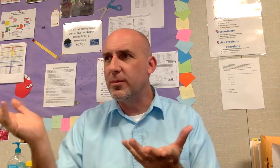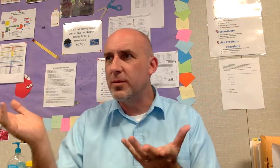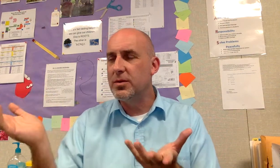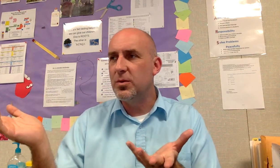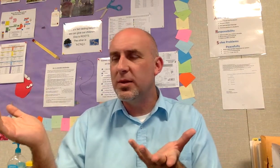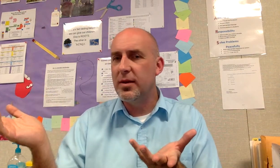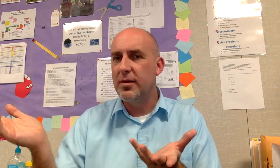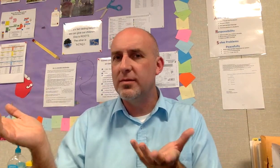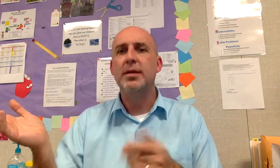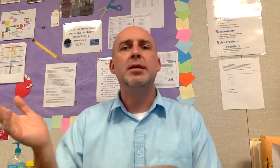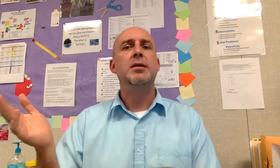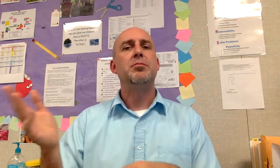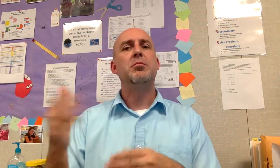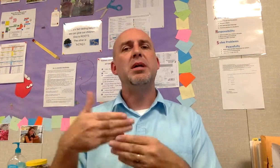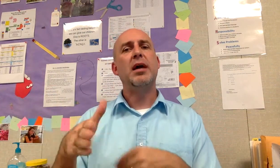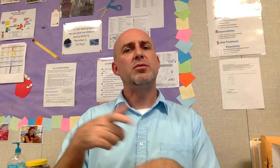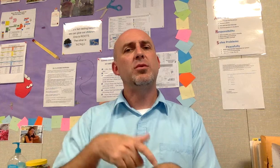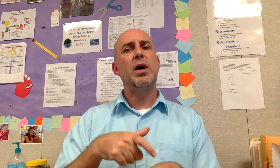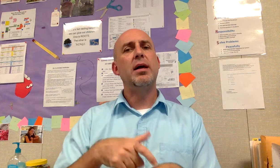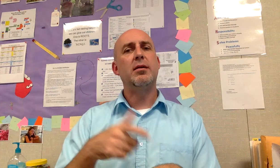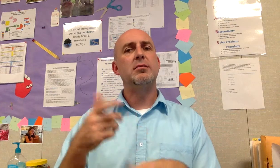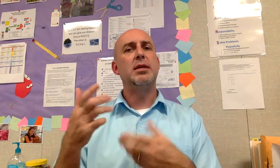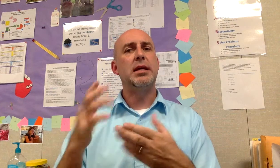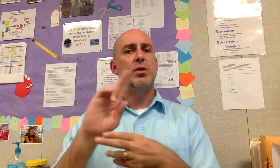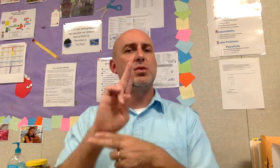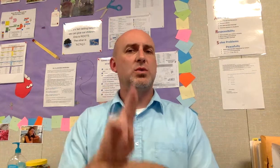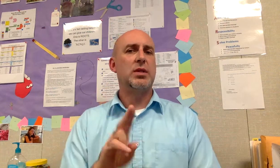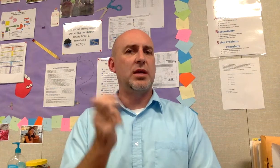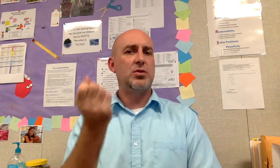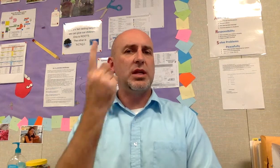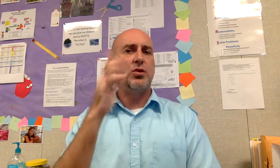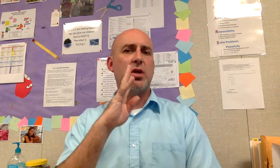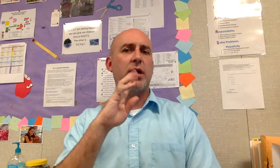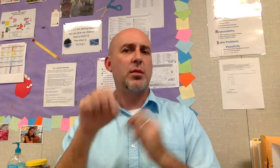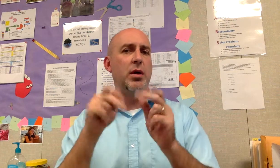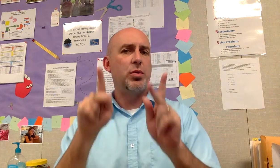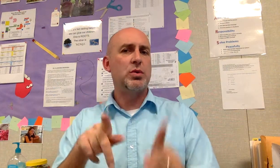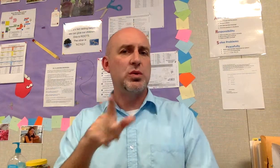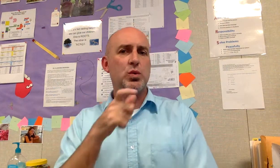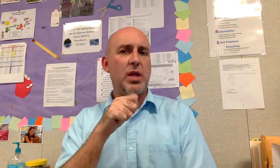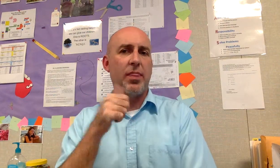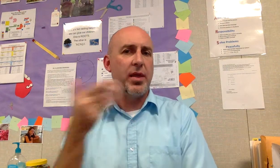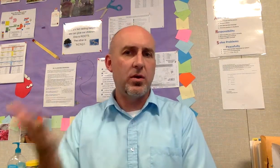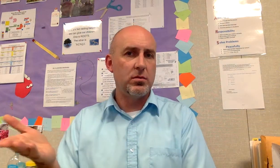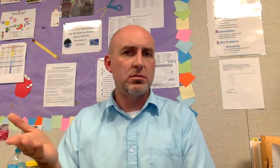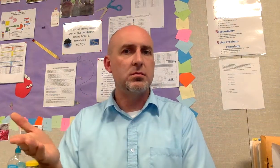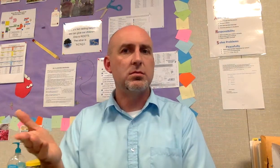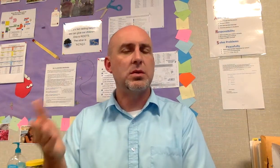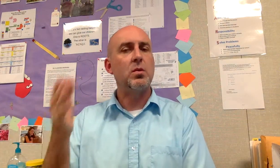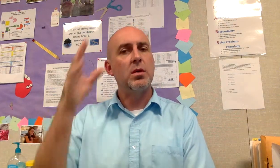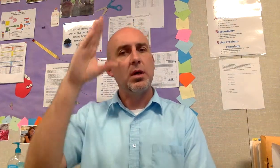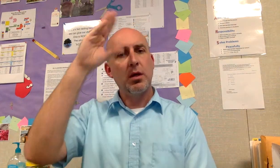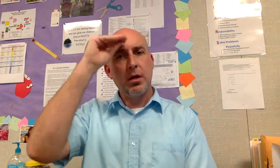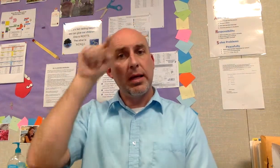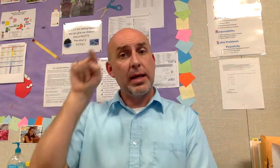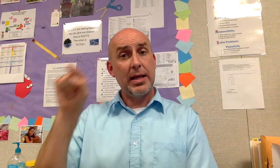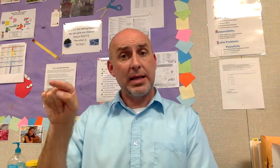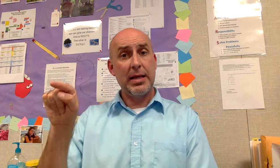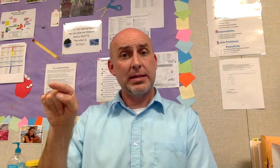there's no one there. But after a while, they get used to it and they understand you're talking about a person who's not there. So